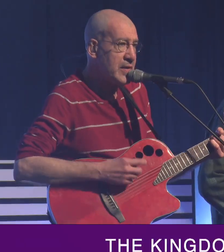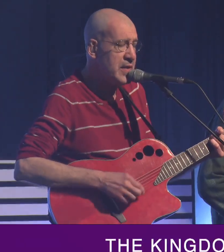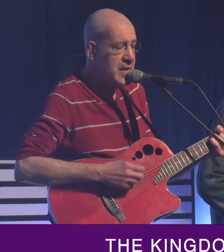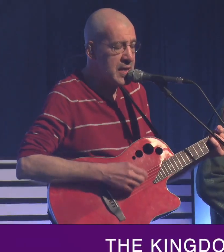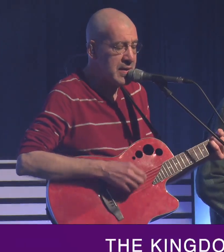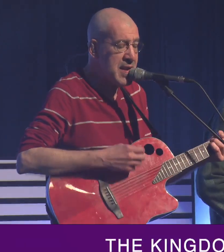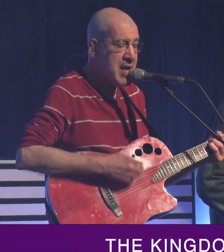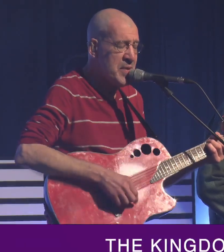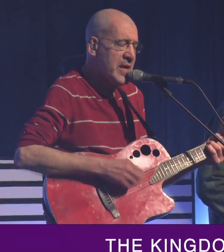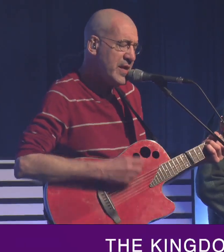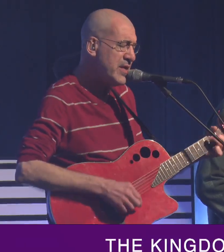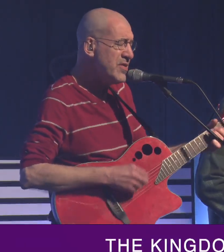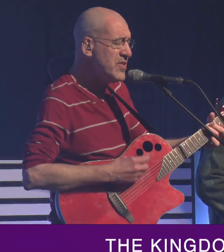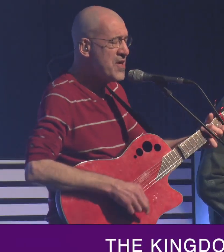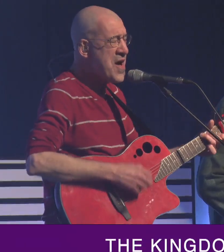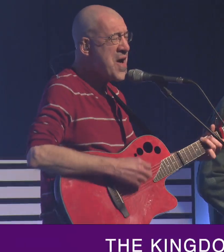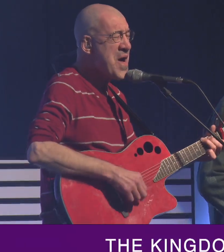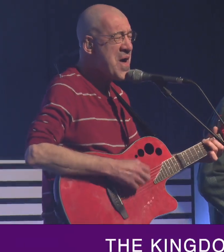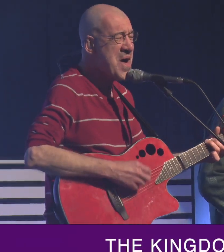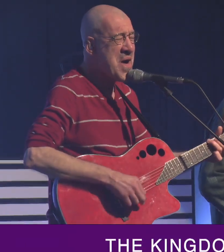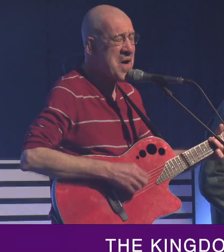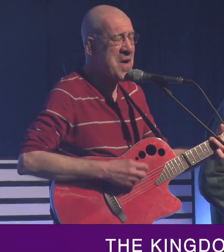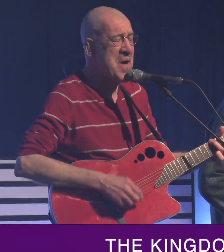The kingdom is